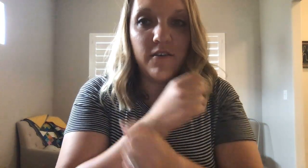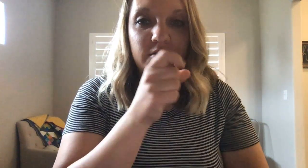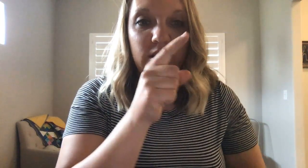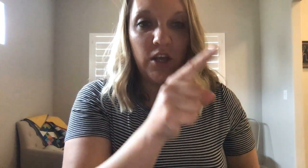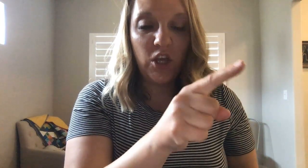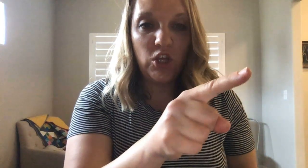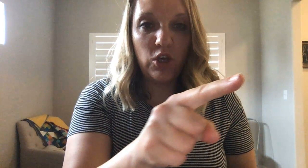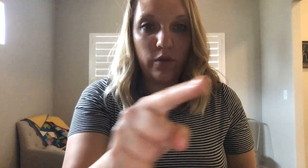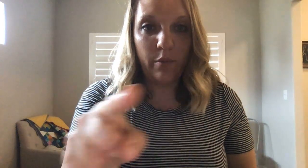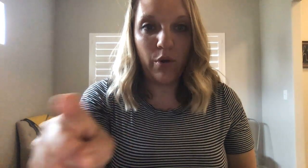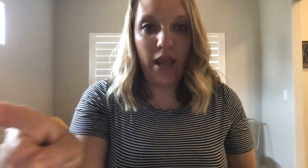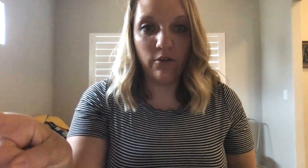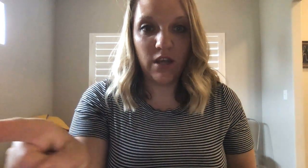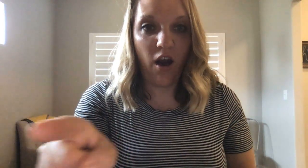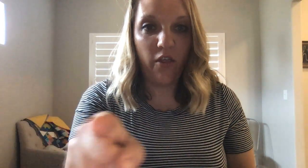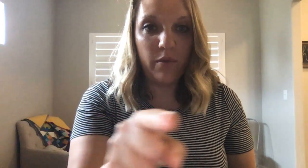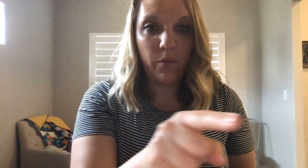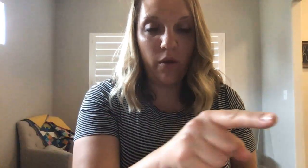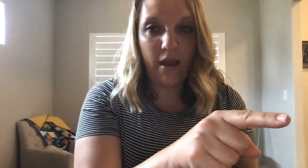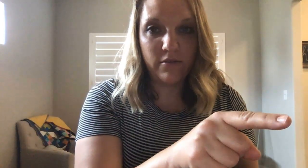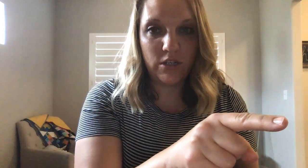Loved you. Now point out to all the people around you.